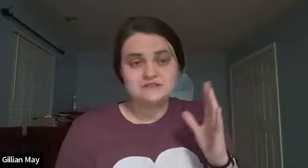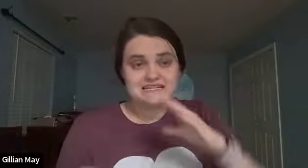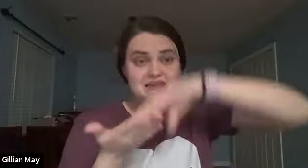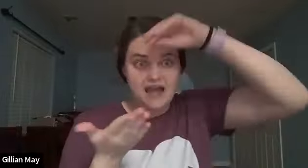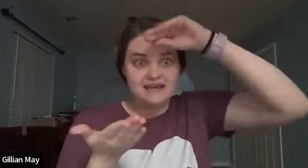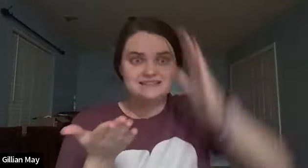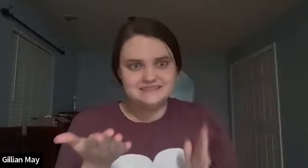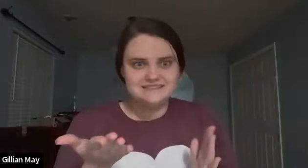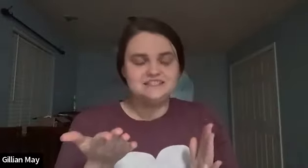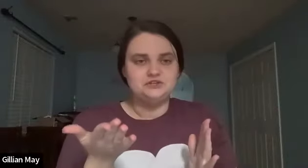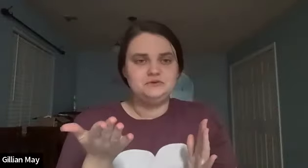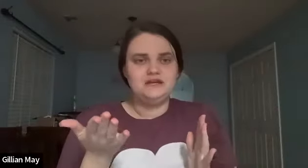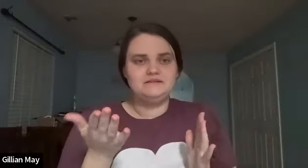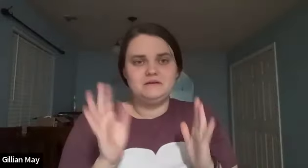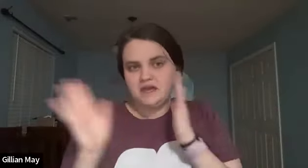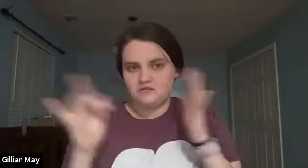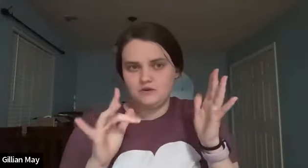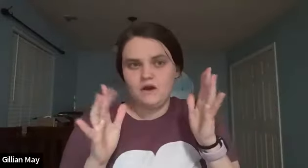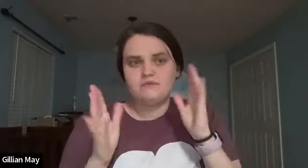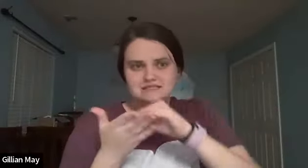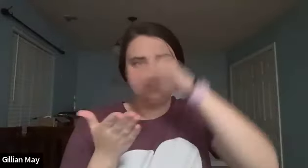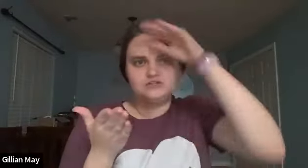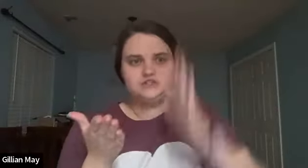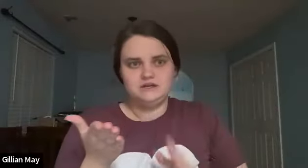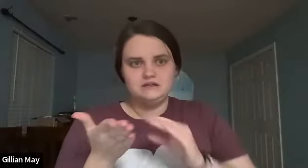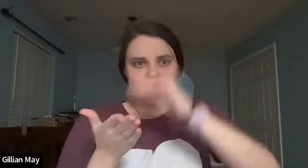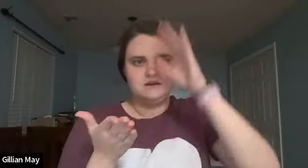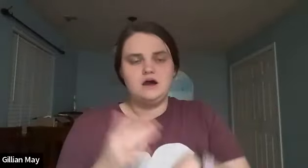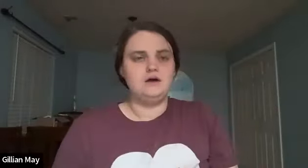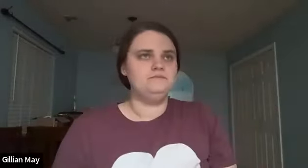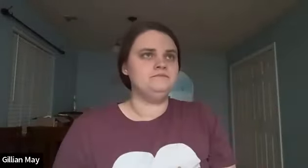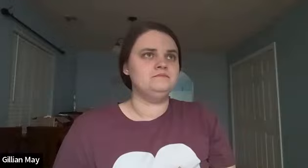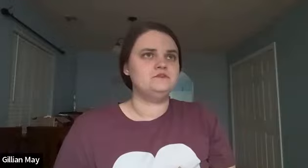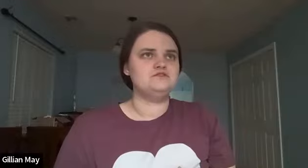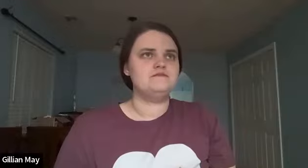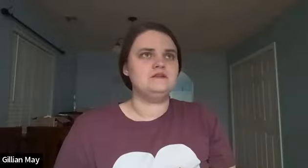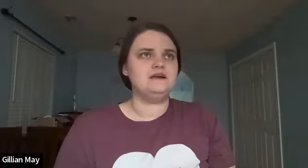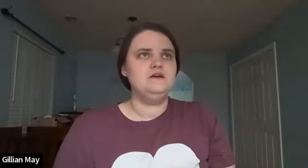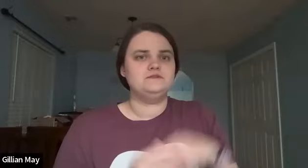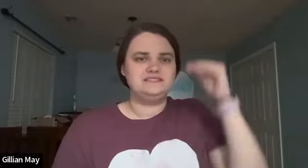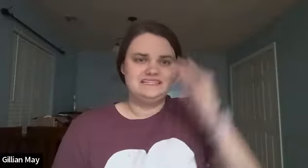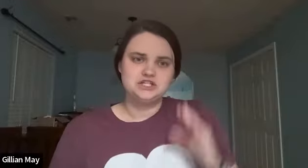see that, it may throw you off, but it's still student. They'll do that for